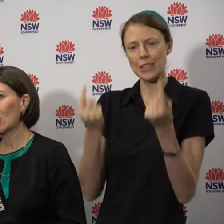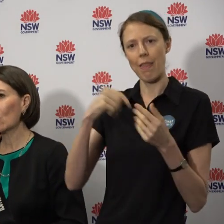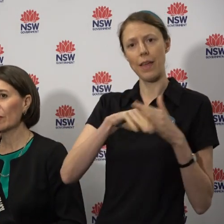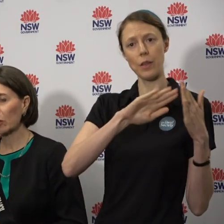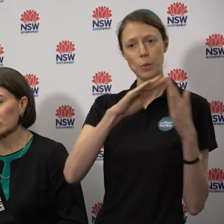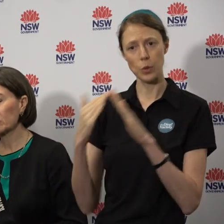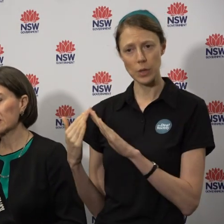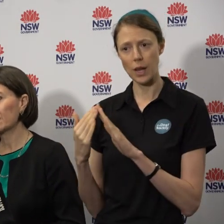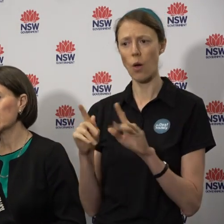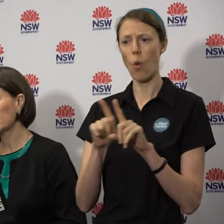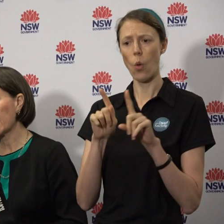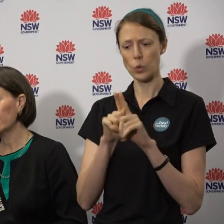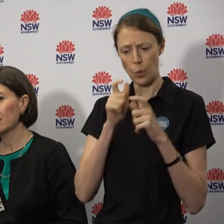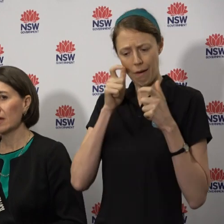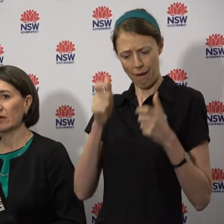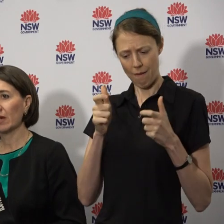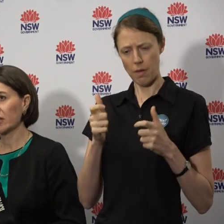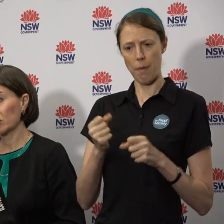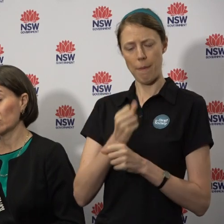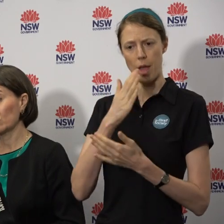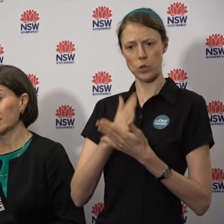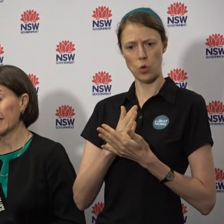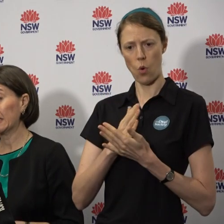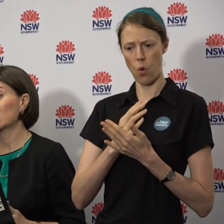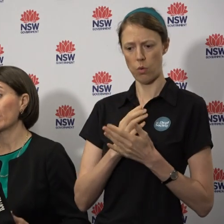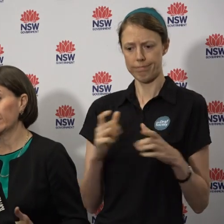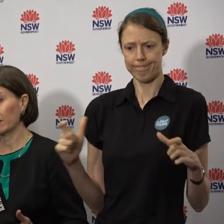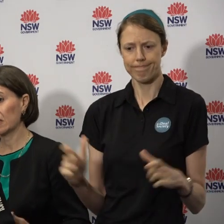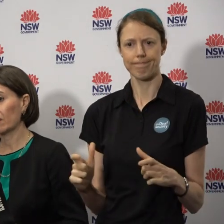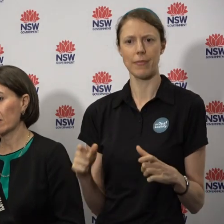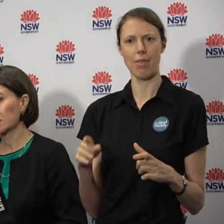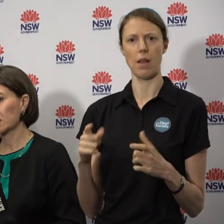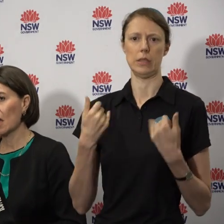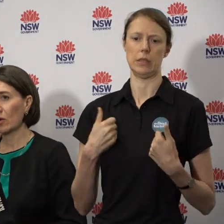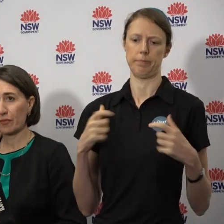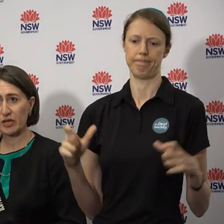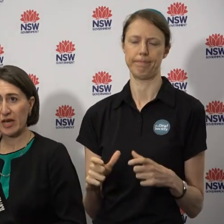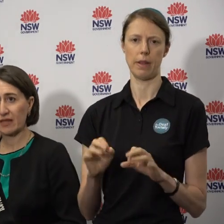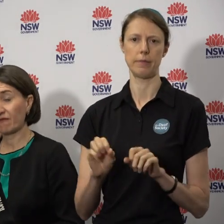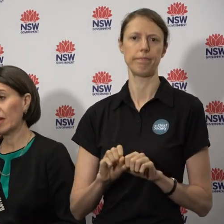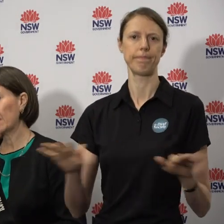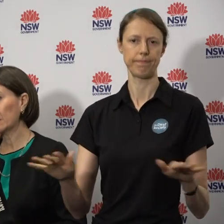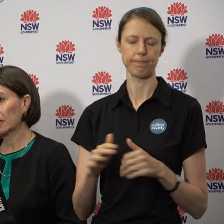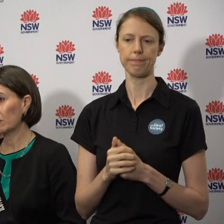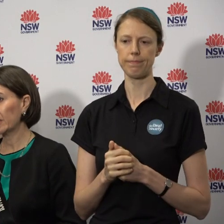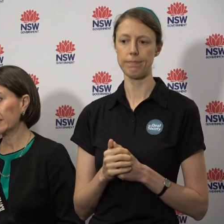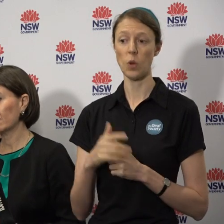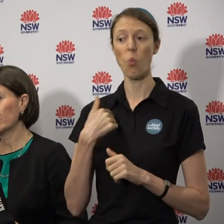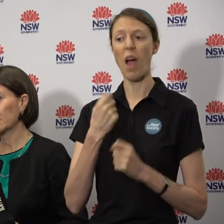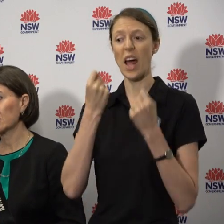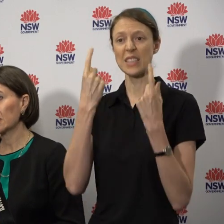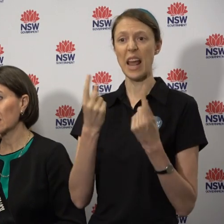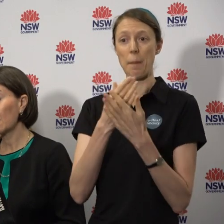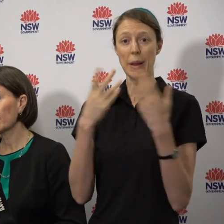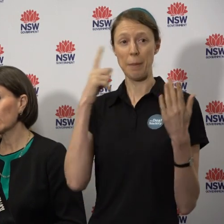take all the precautionary steps you can in relation to containing the spread of this virus. We appreciate that for many people in the community it is a